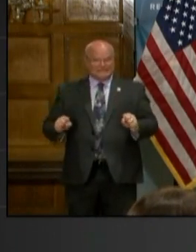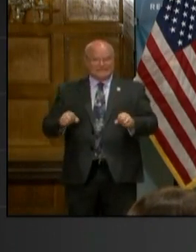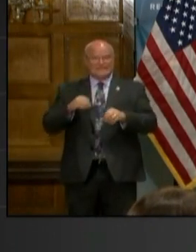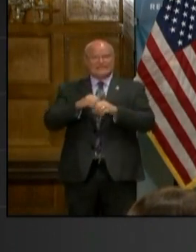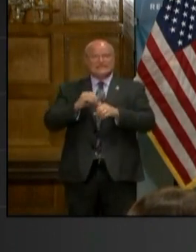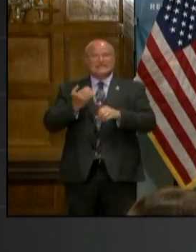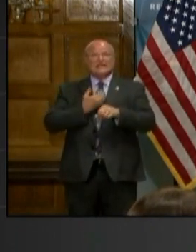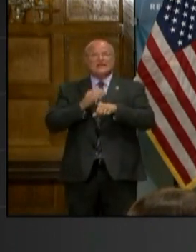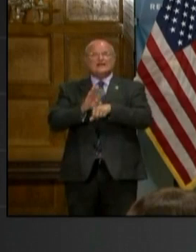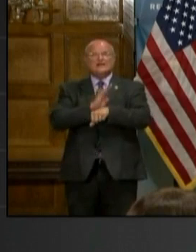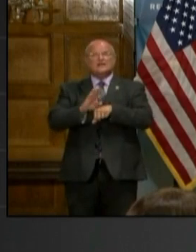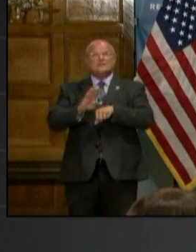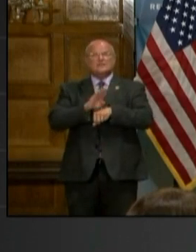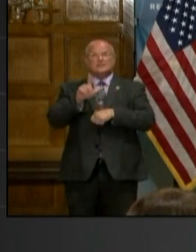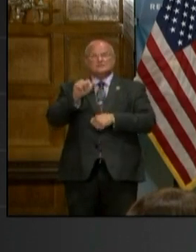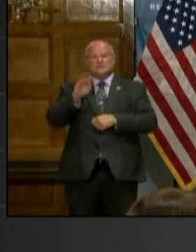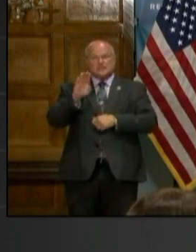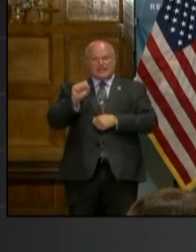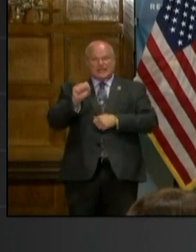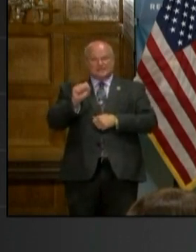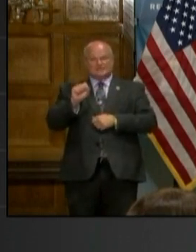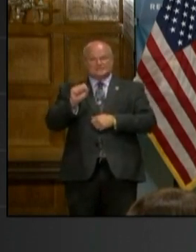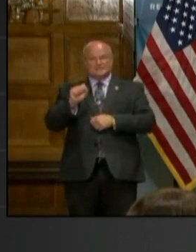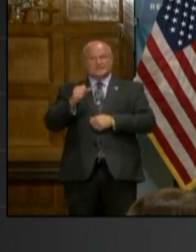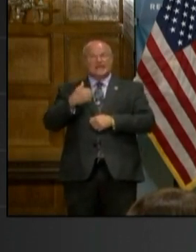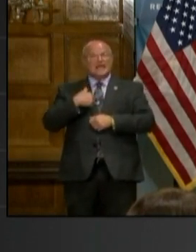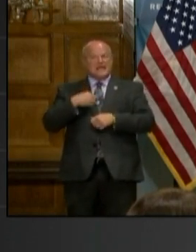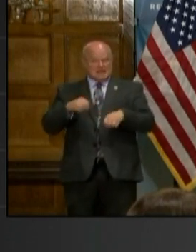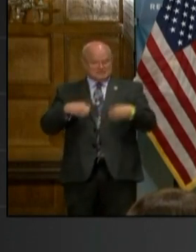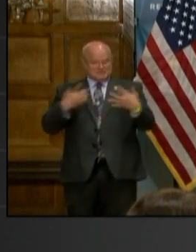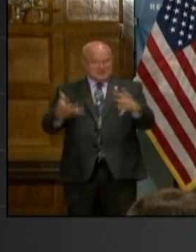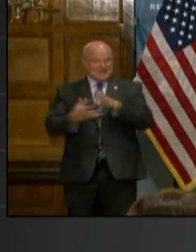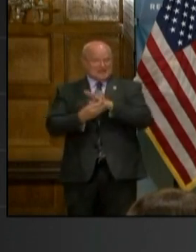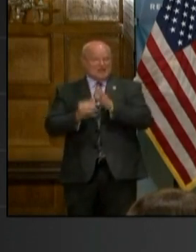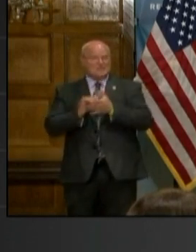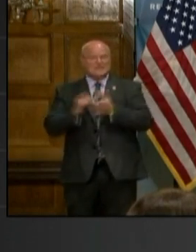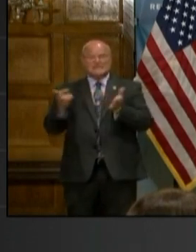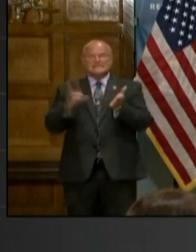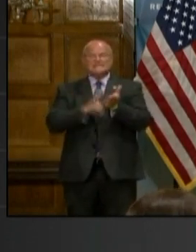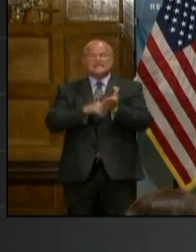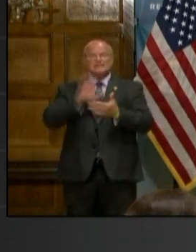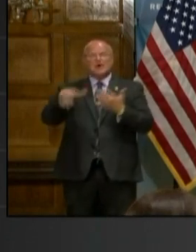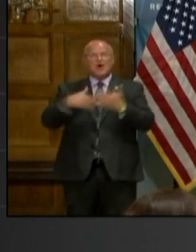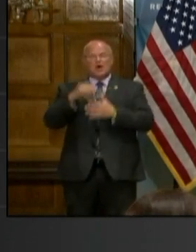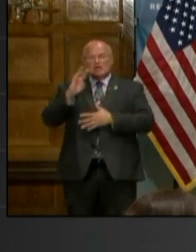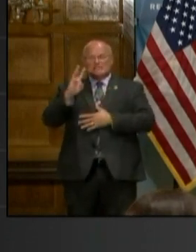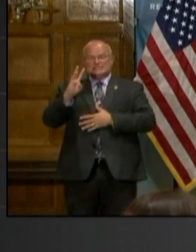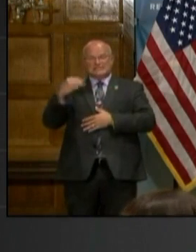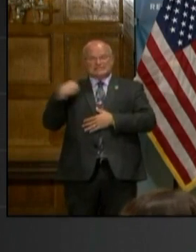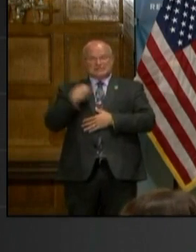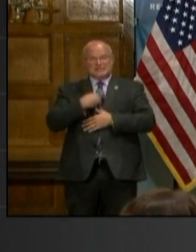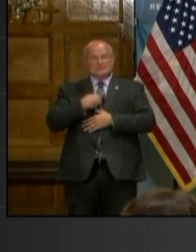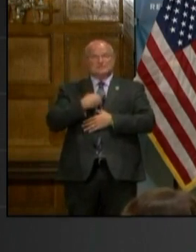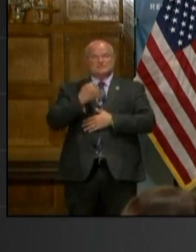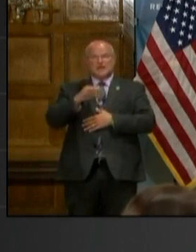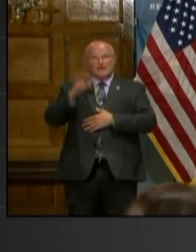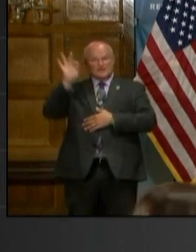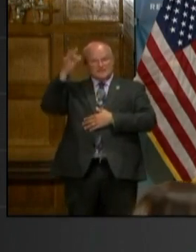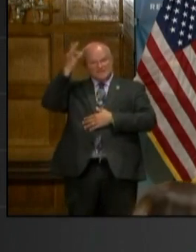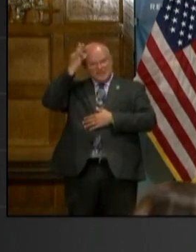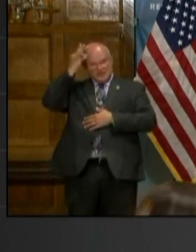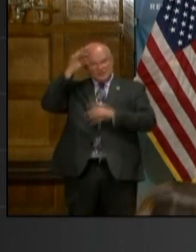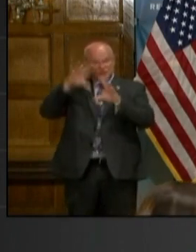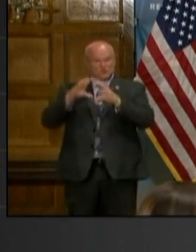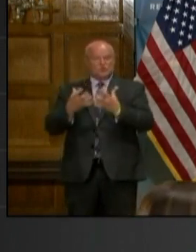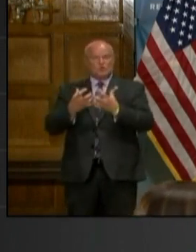in our commercial labs. And we were glad to provide a copy of that, but it was signed by all 6 members of our federal delegation.